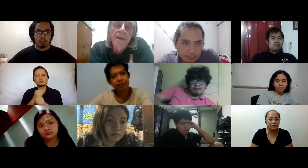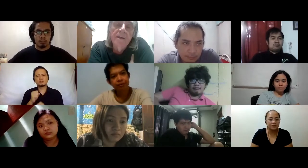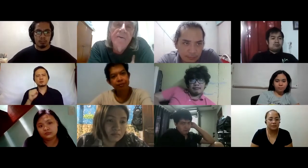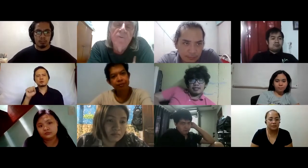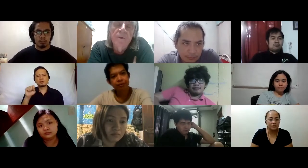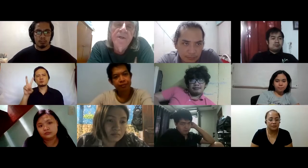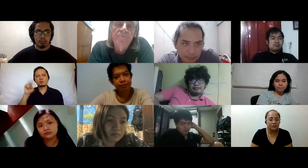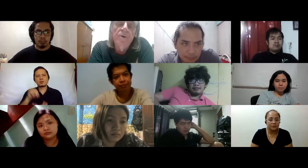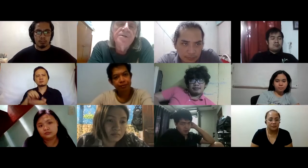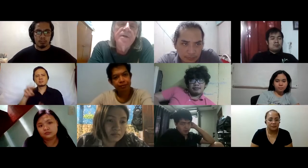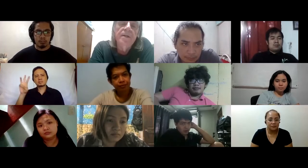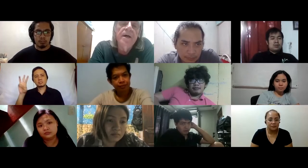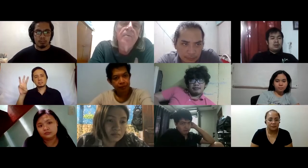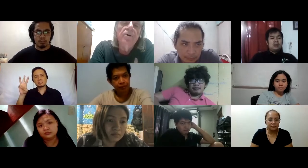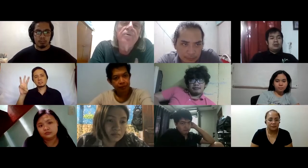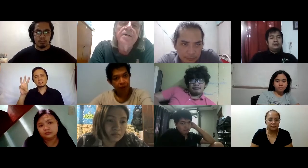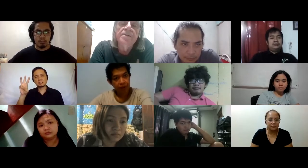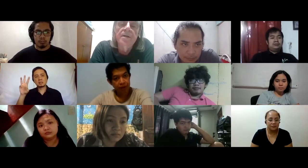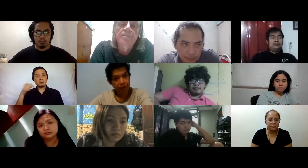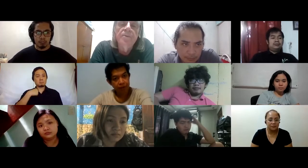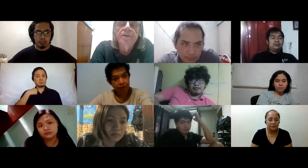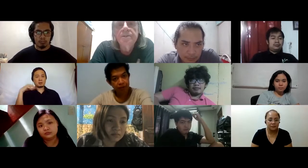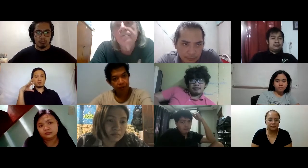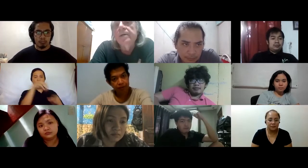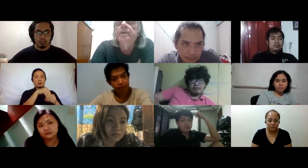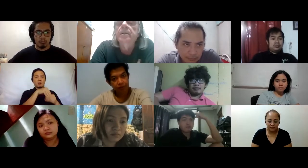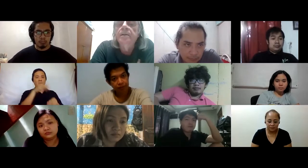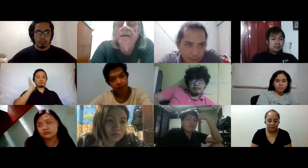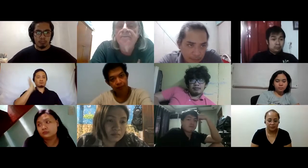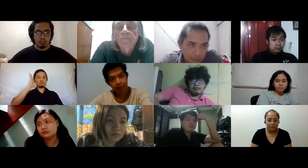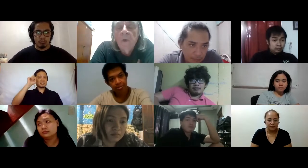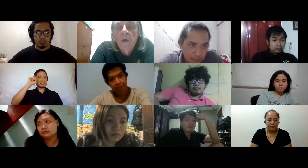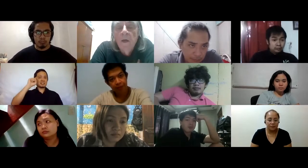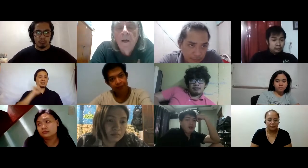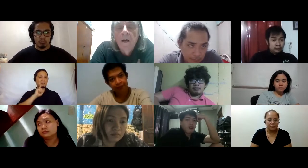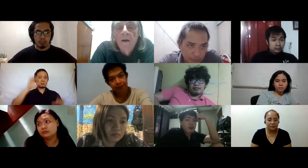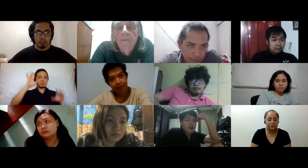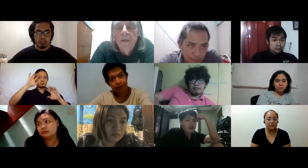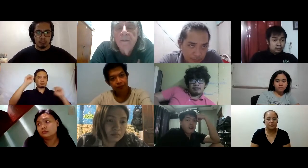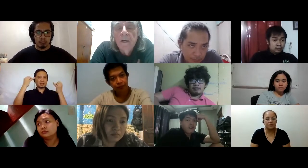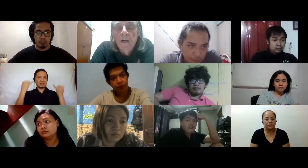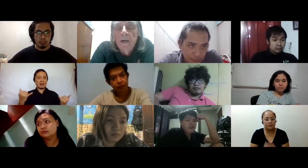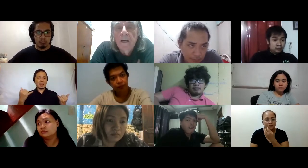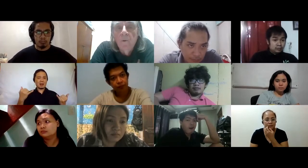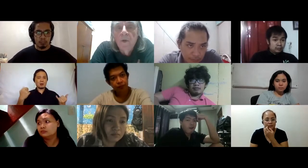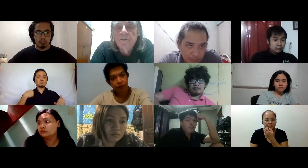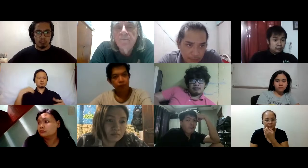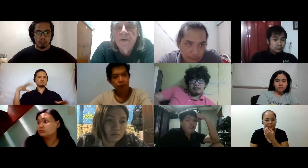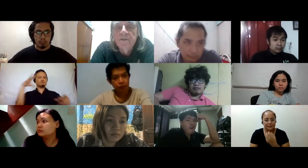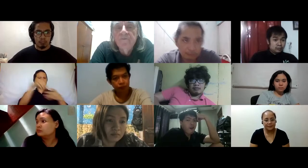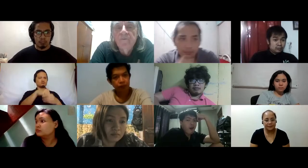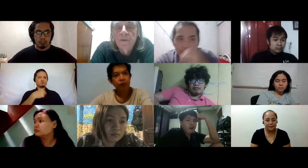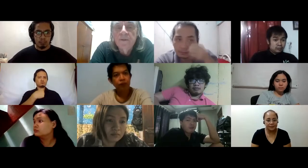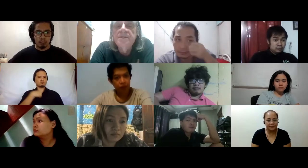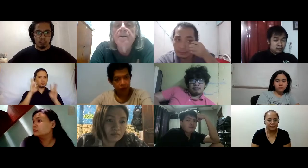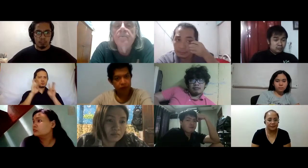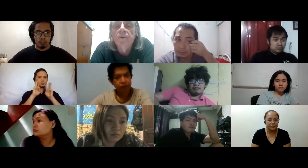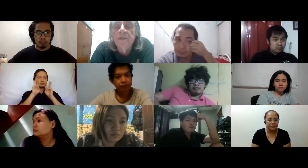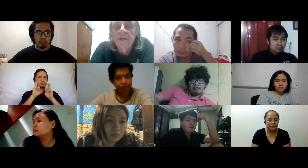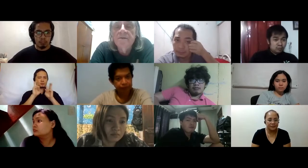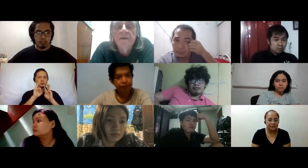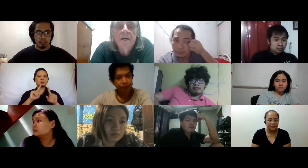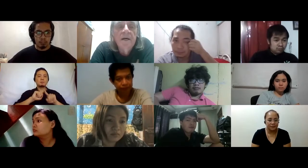at Gallaudet for the Deaf President Now protest, and I participated in that. But I wasn't present for the